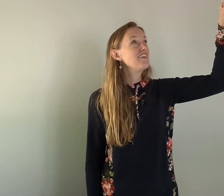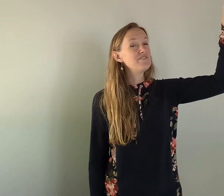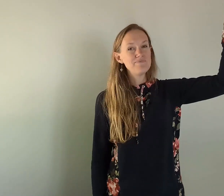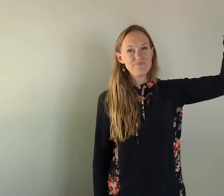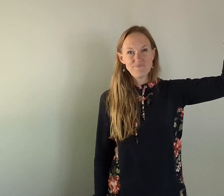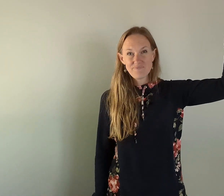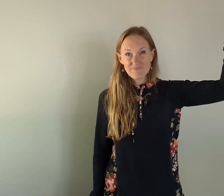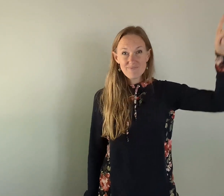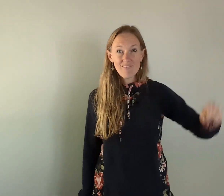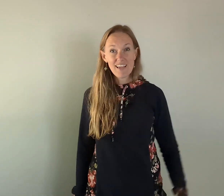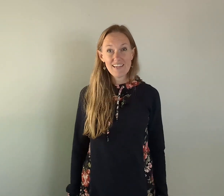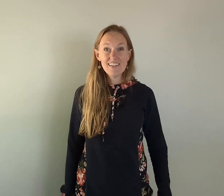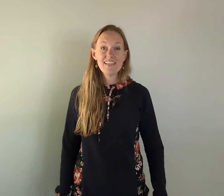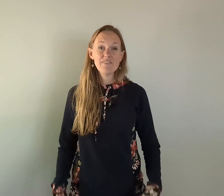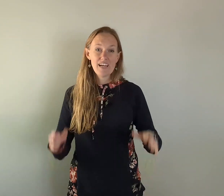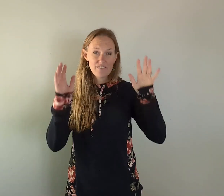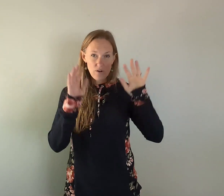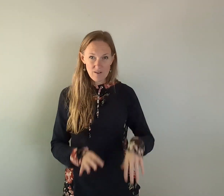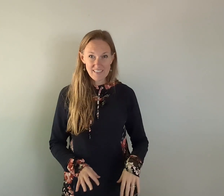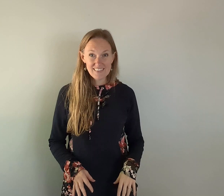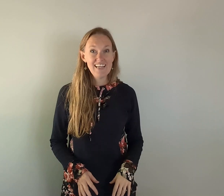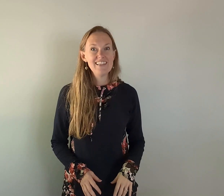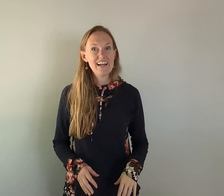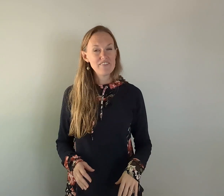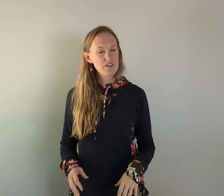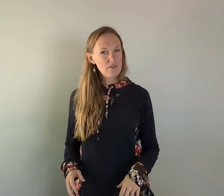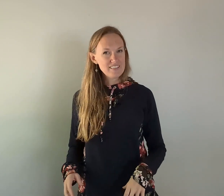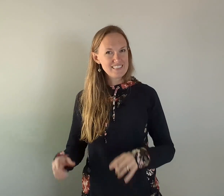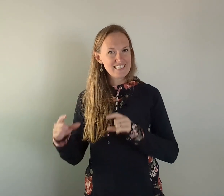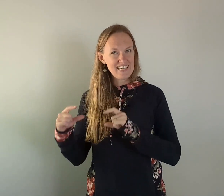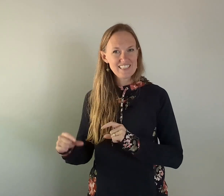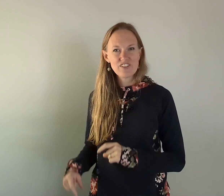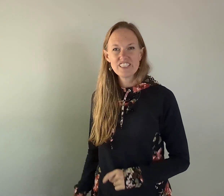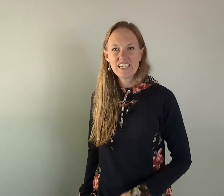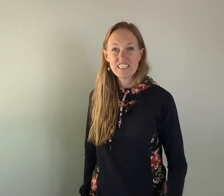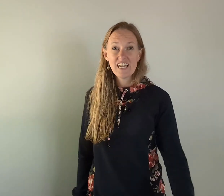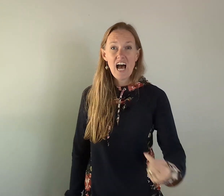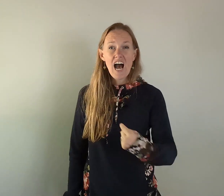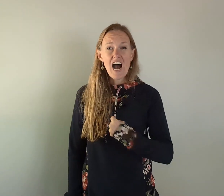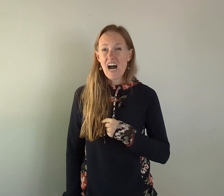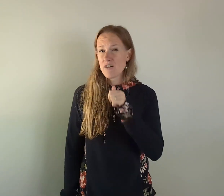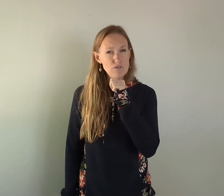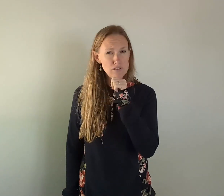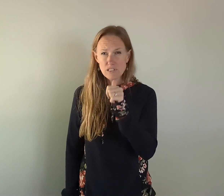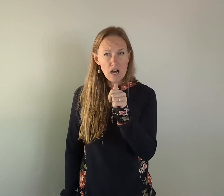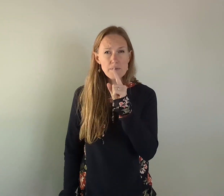you. Okay, and then we have the chorus. And after the chorus, it's that next verse section. I will not